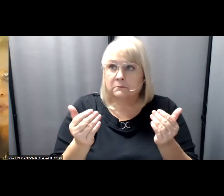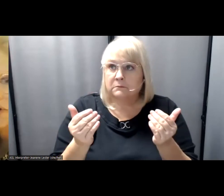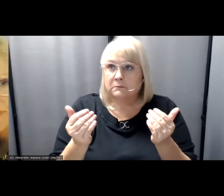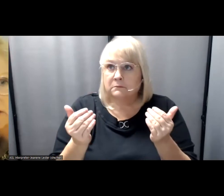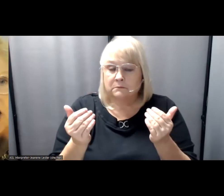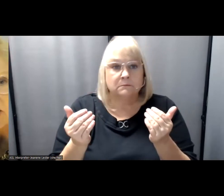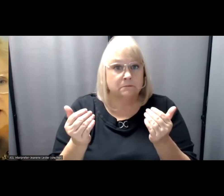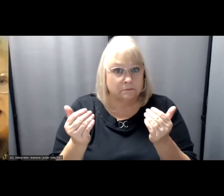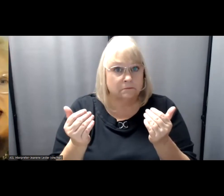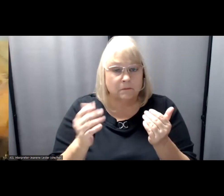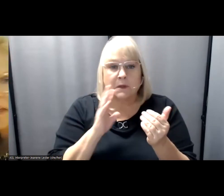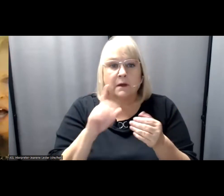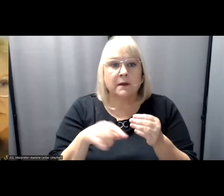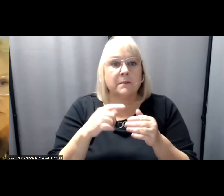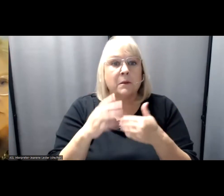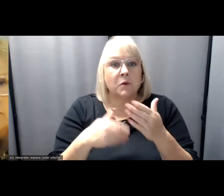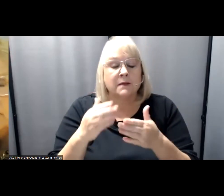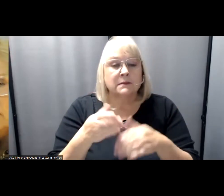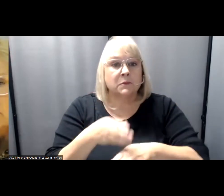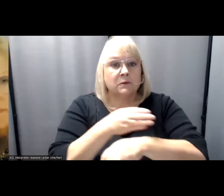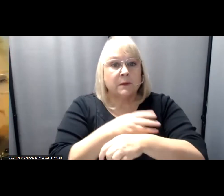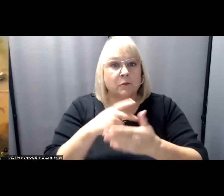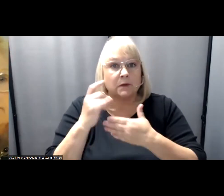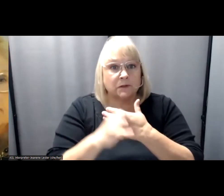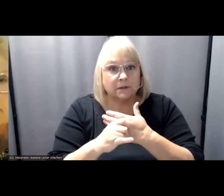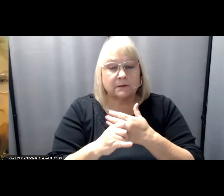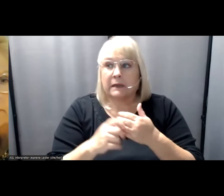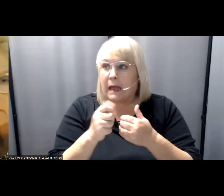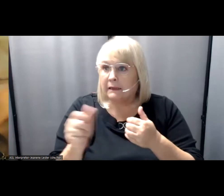process improvement project. Anything else? People,